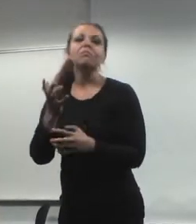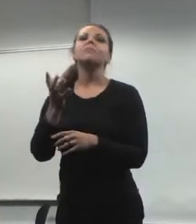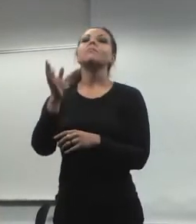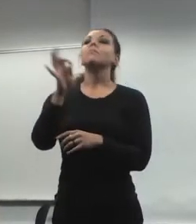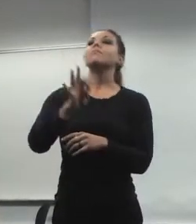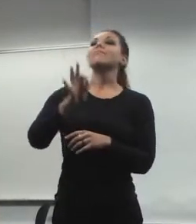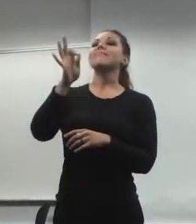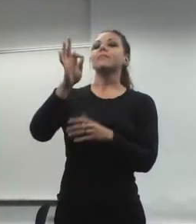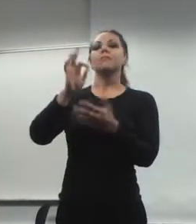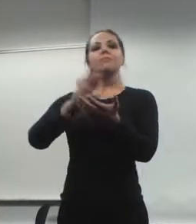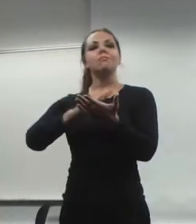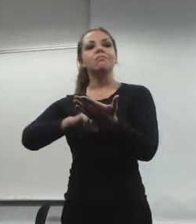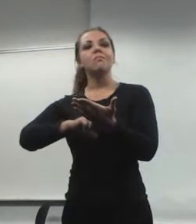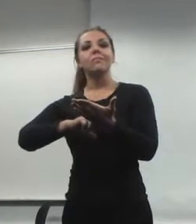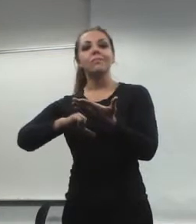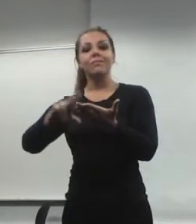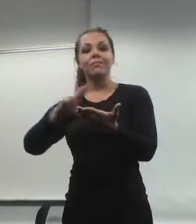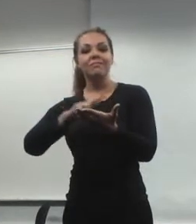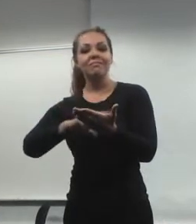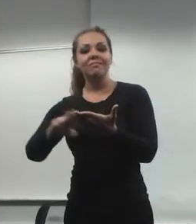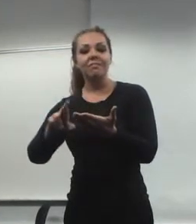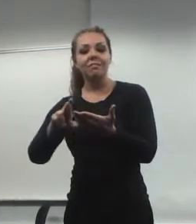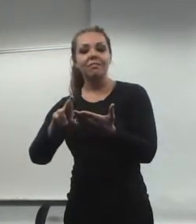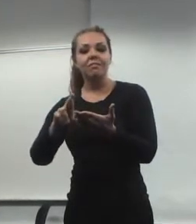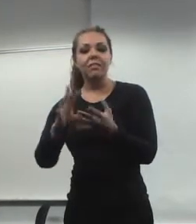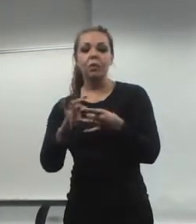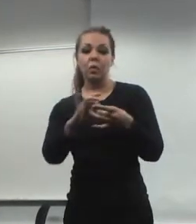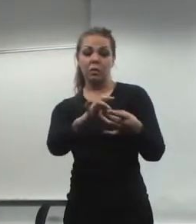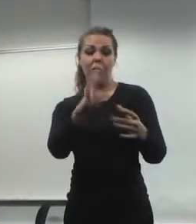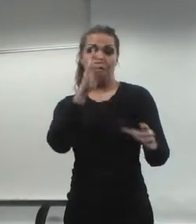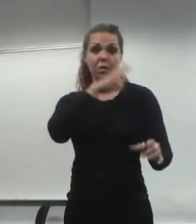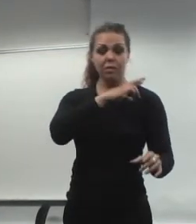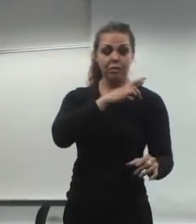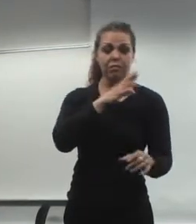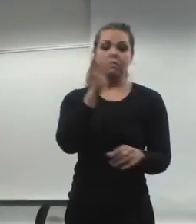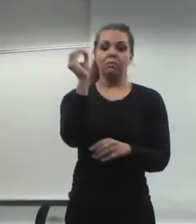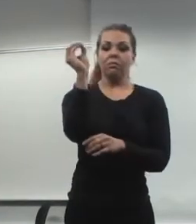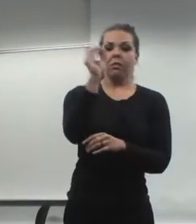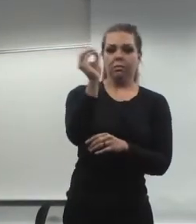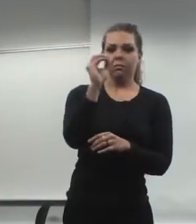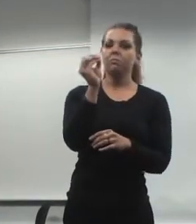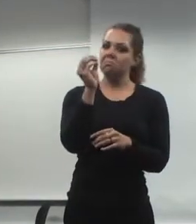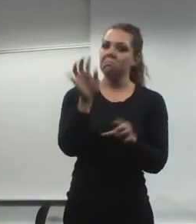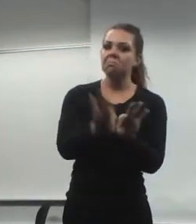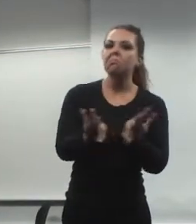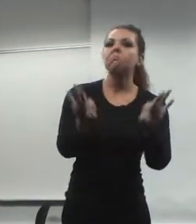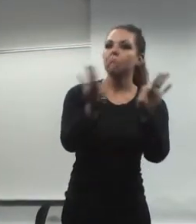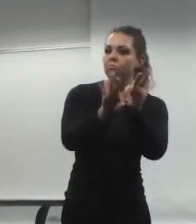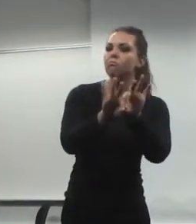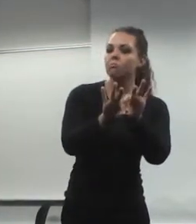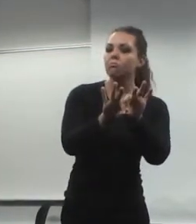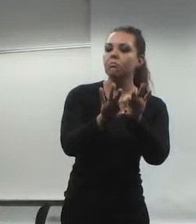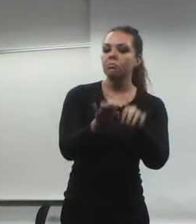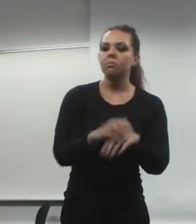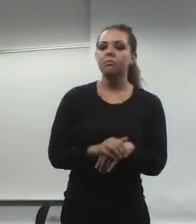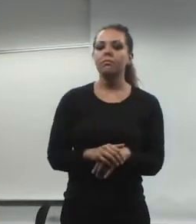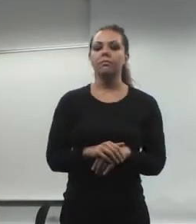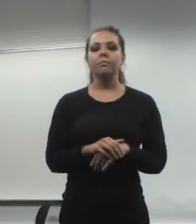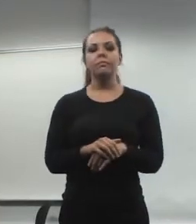the research regarding the mice that the oxytocin did play a role in those type of relationships. The next example I